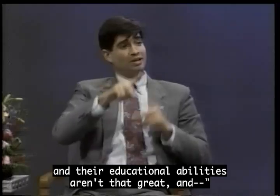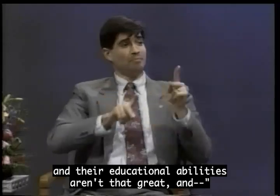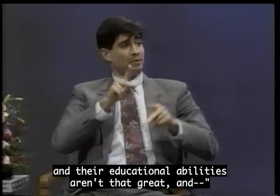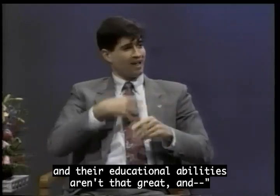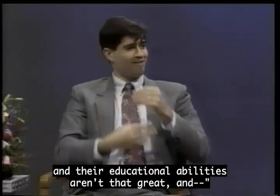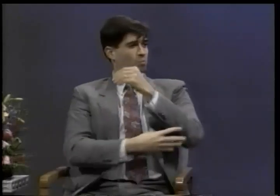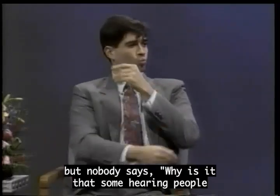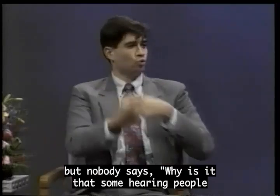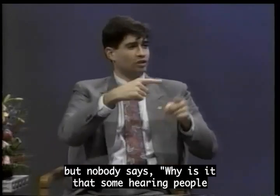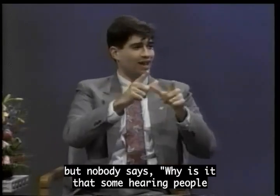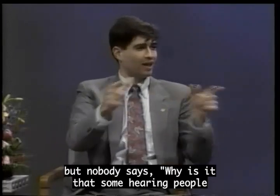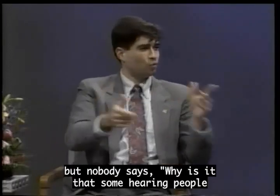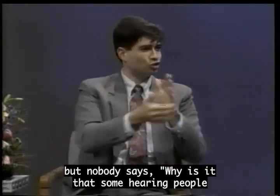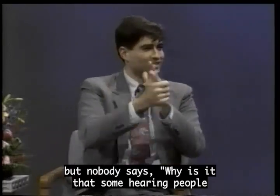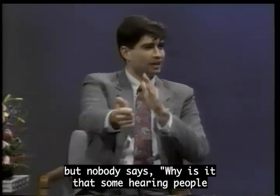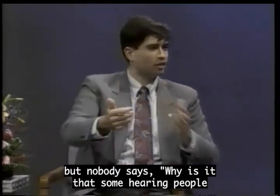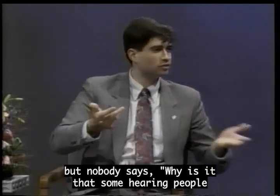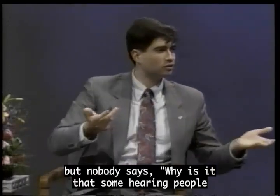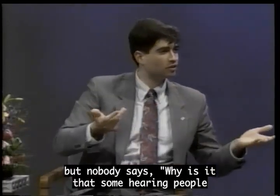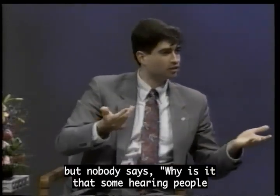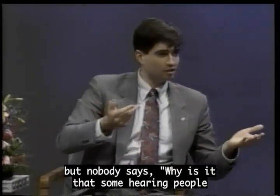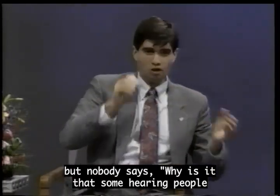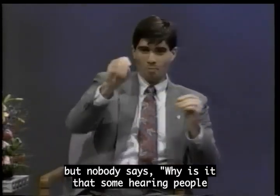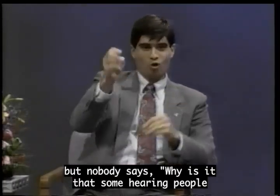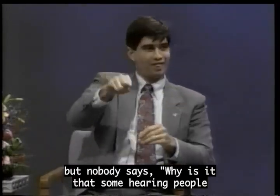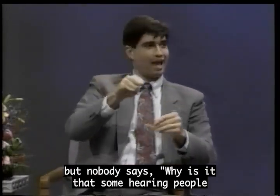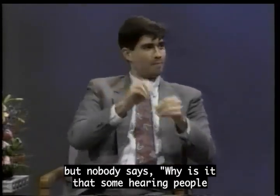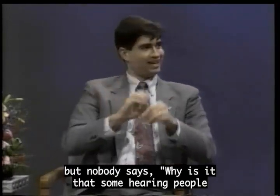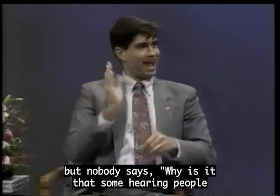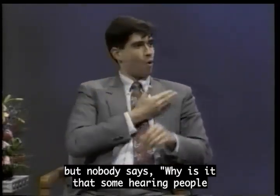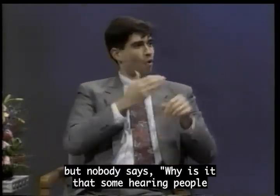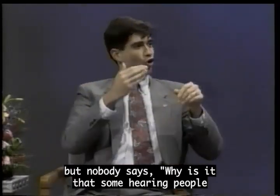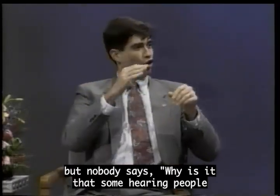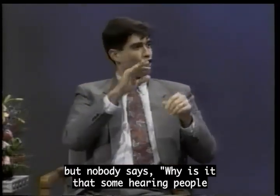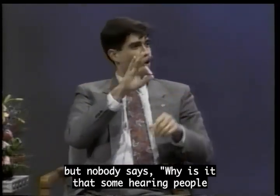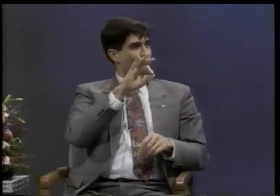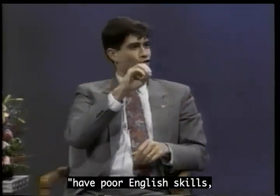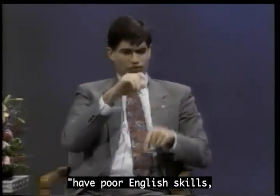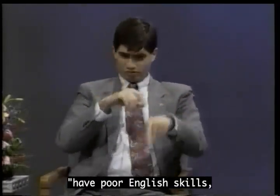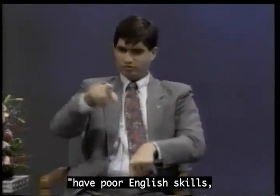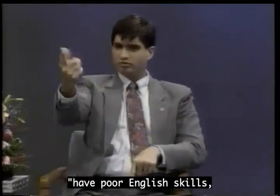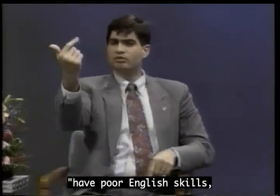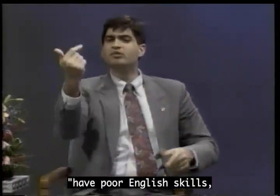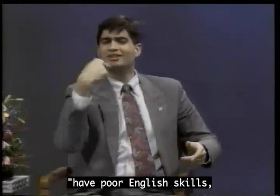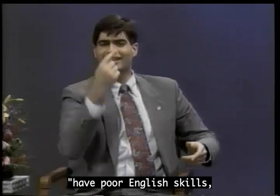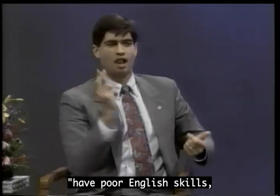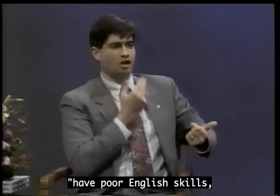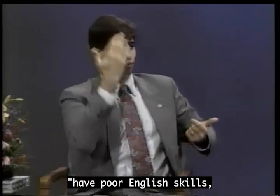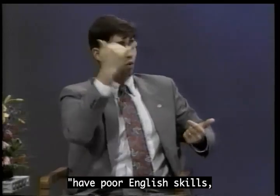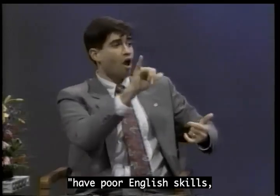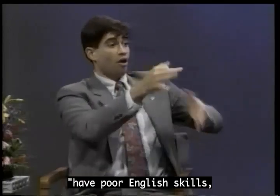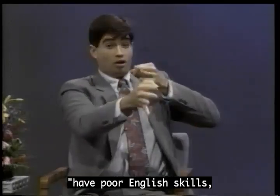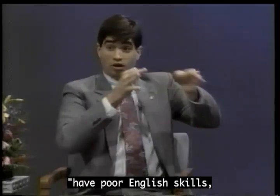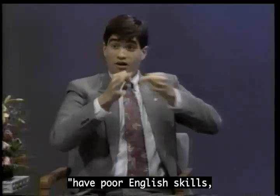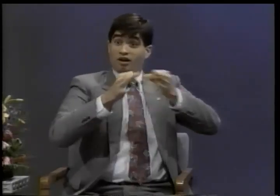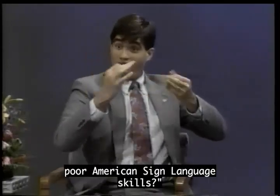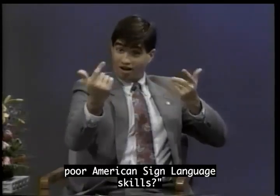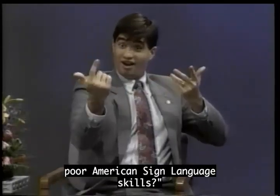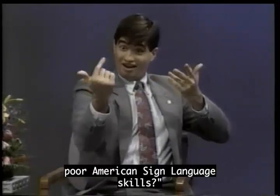but nobody says, why is it that some hearing people have poor English skills, poor American Sign